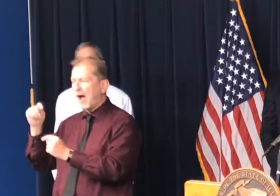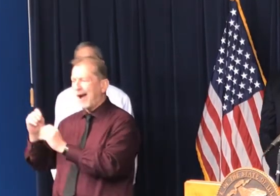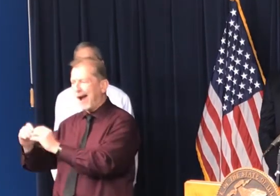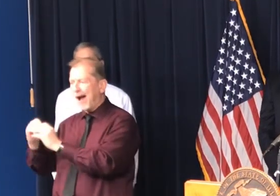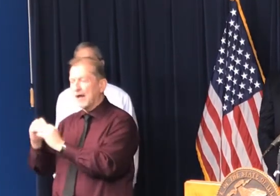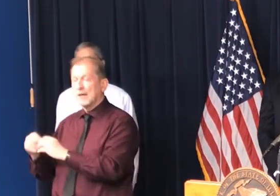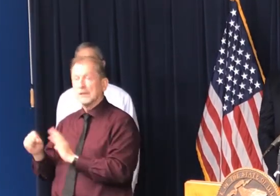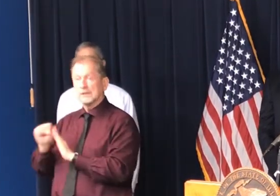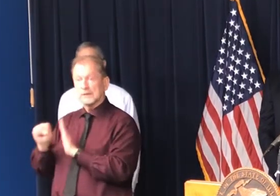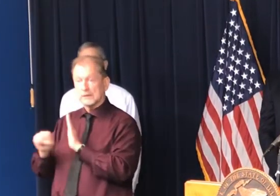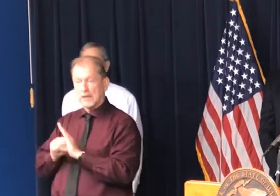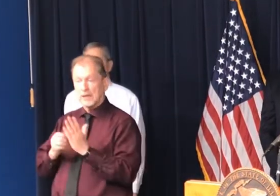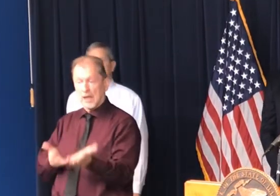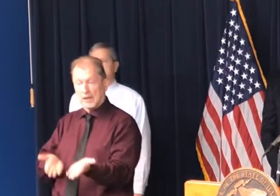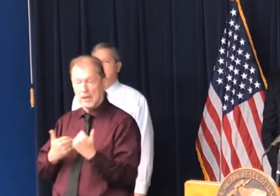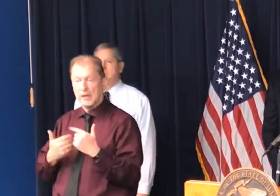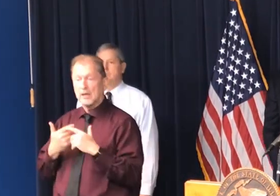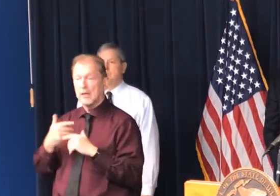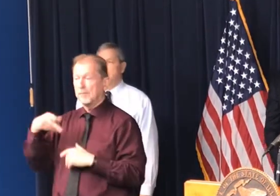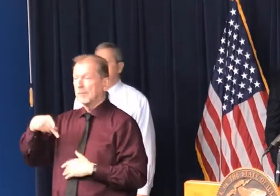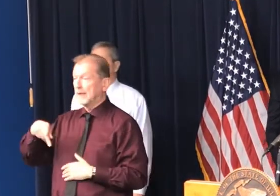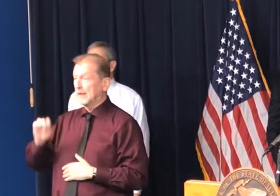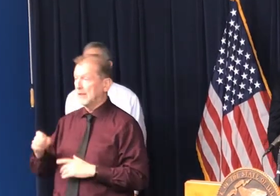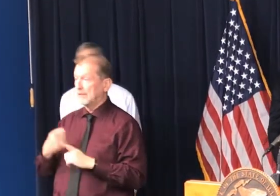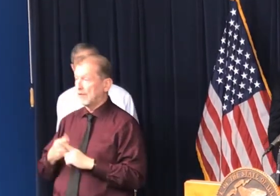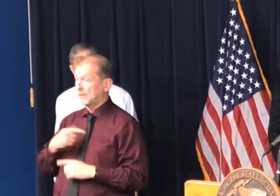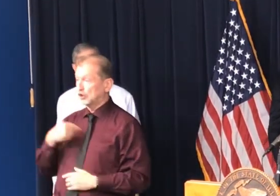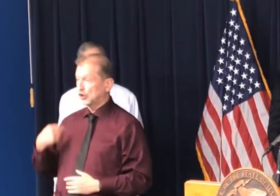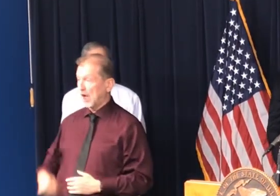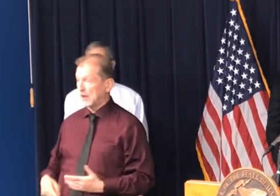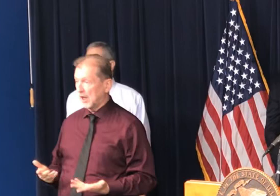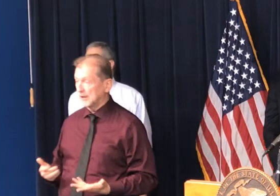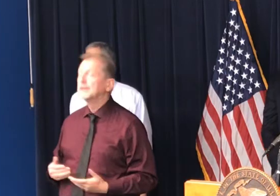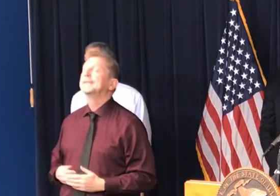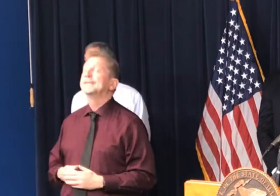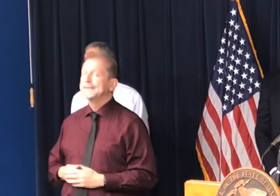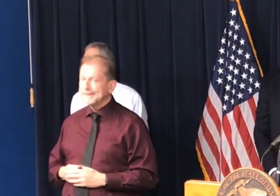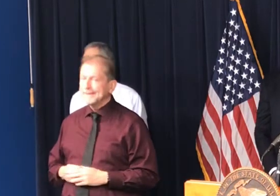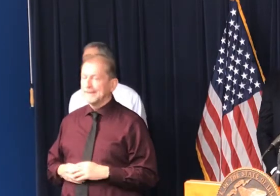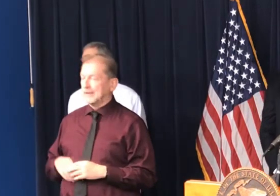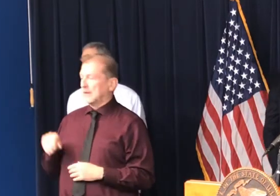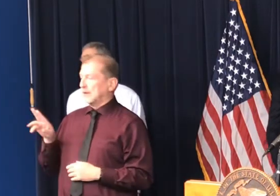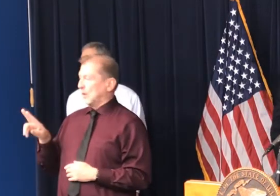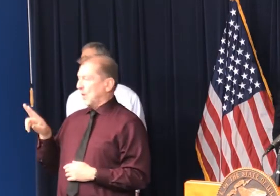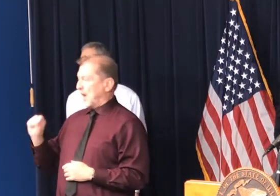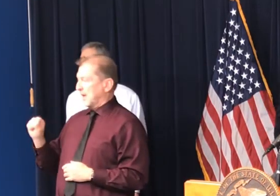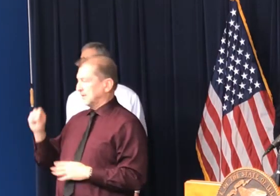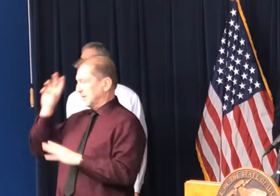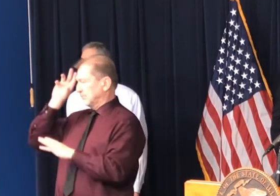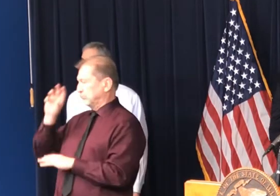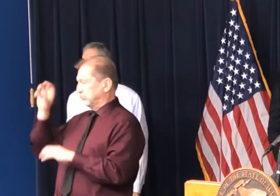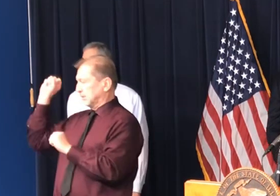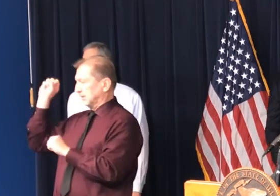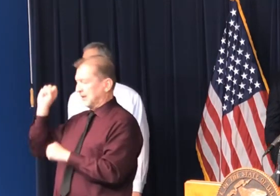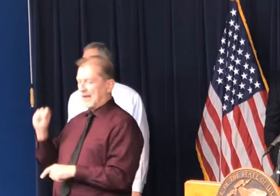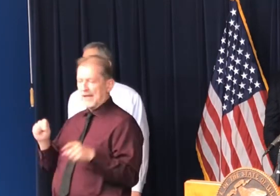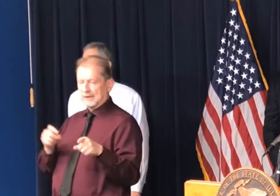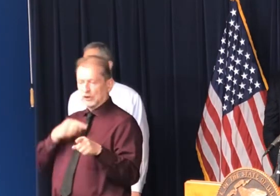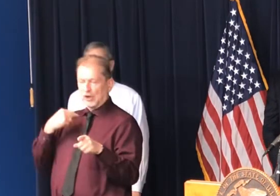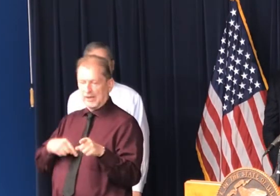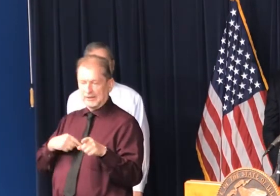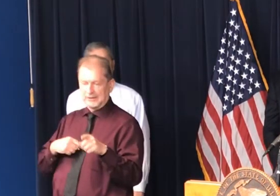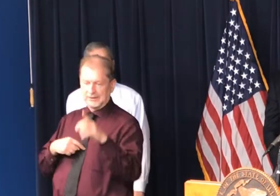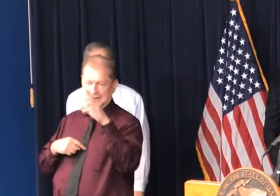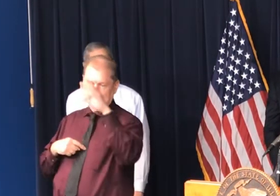Are the states having better luck in terms of PPE from China? There is a big challenge. I mean, it's the relationship between President Trump and the